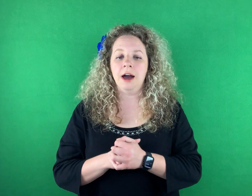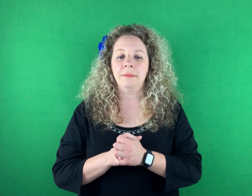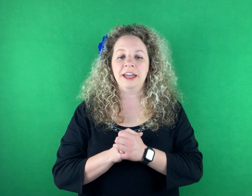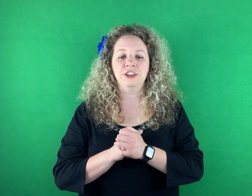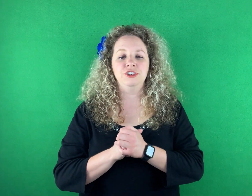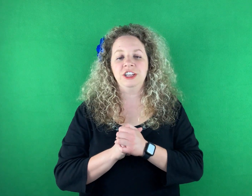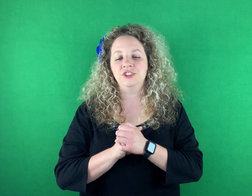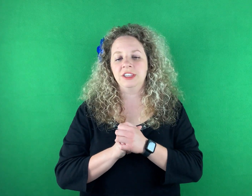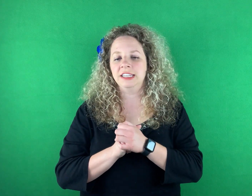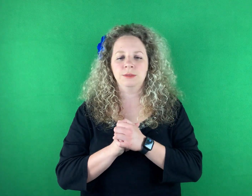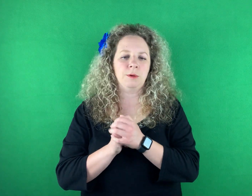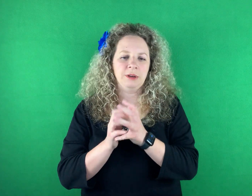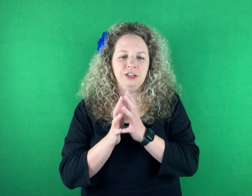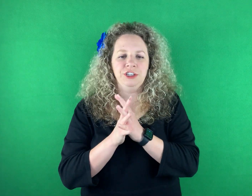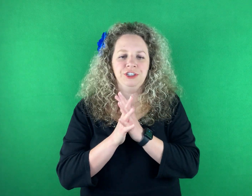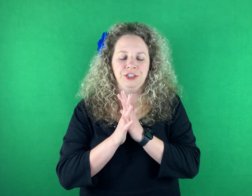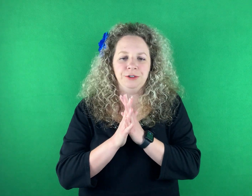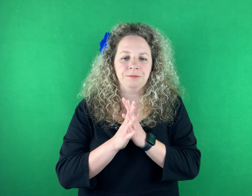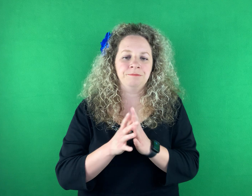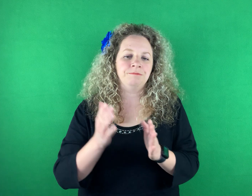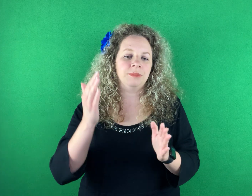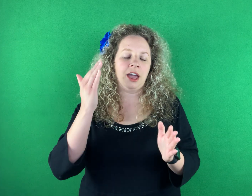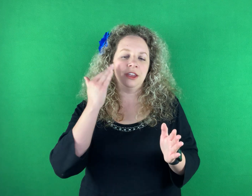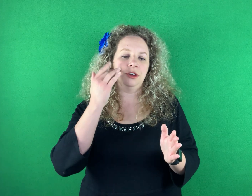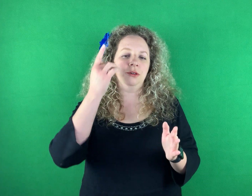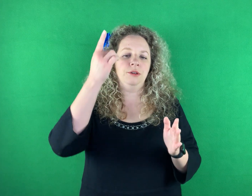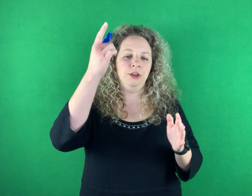I could change this. What would I change it to? I know